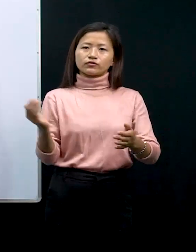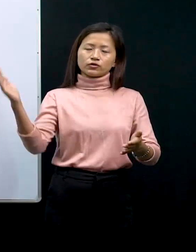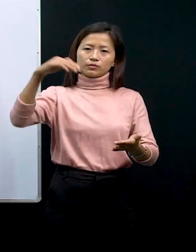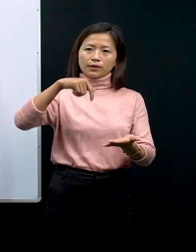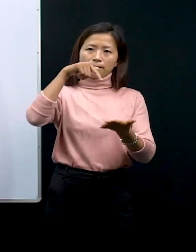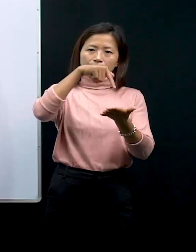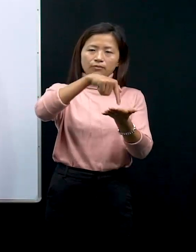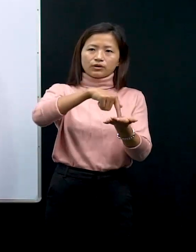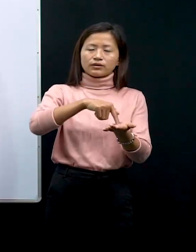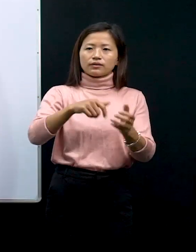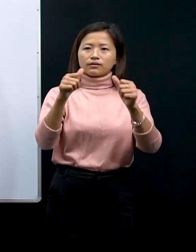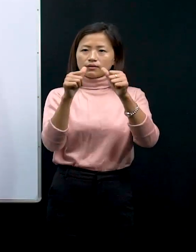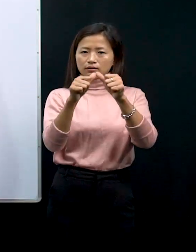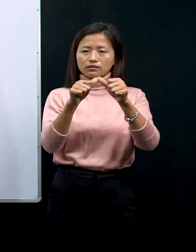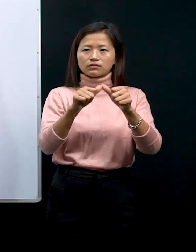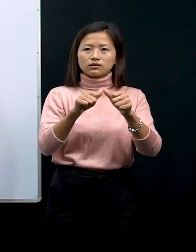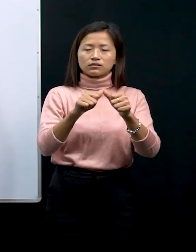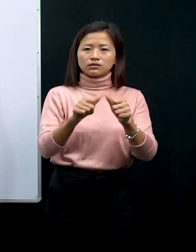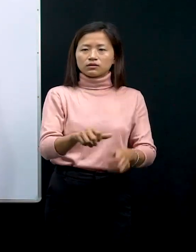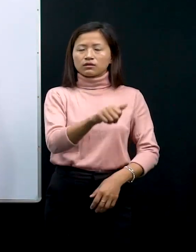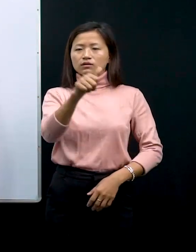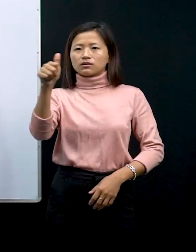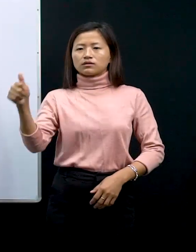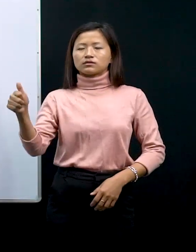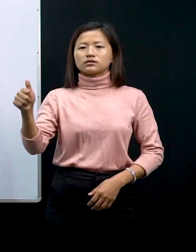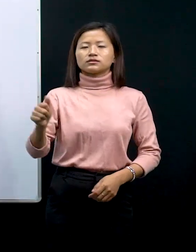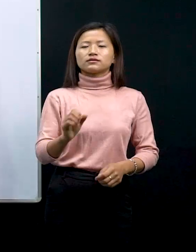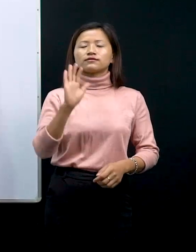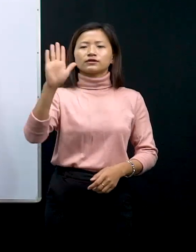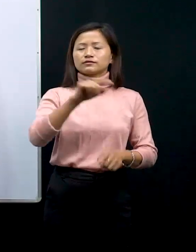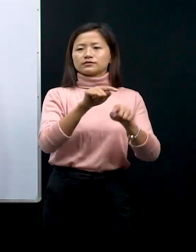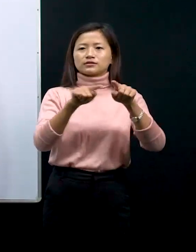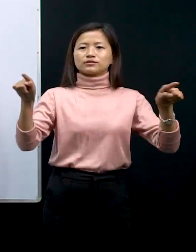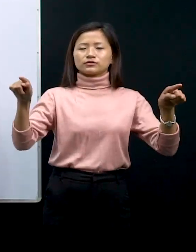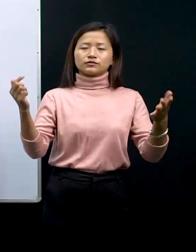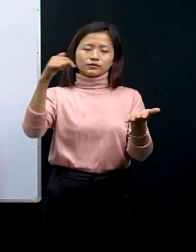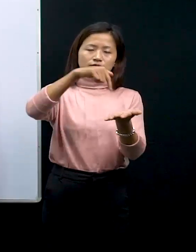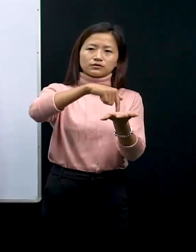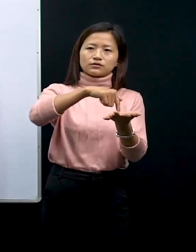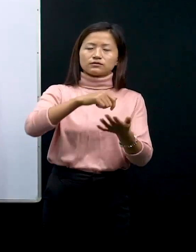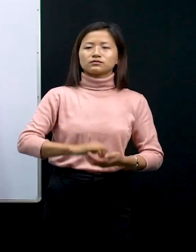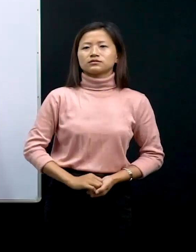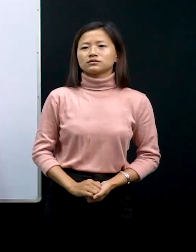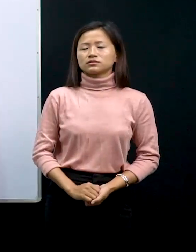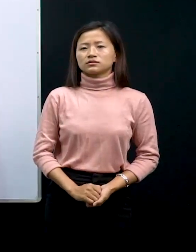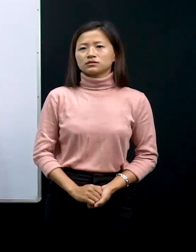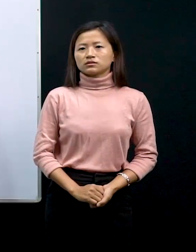point A at a distance of 5 cm from the center. Circle is here.